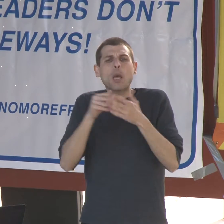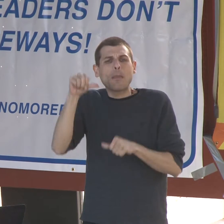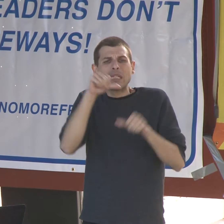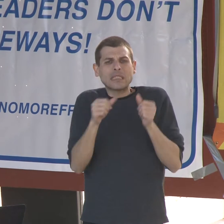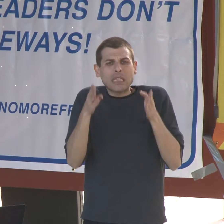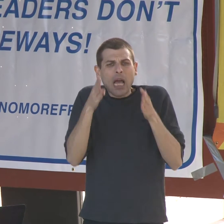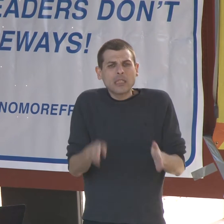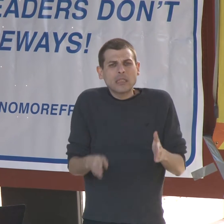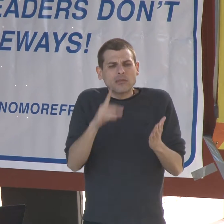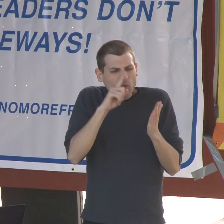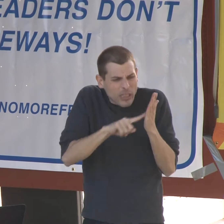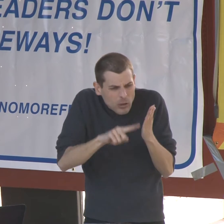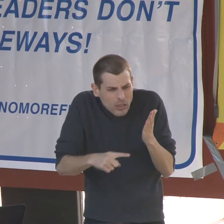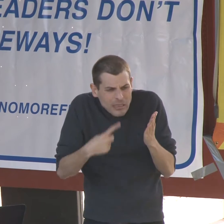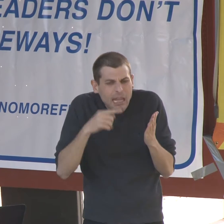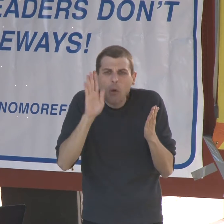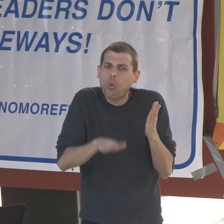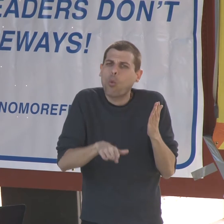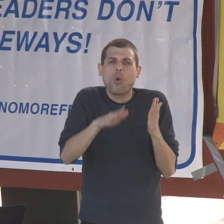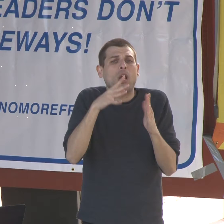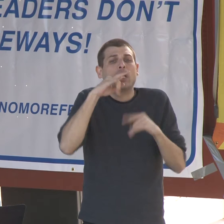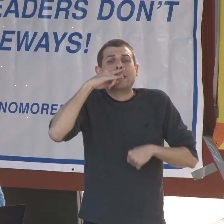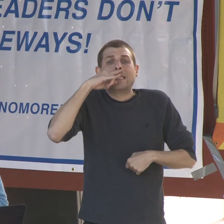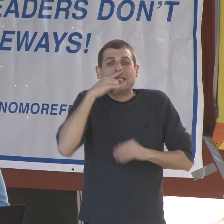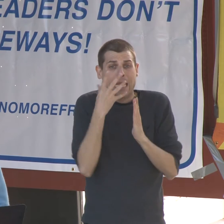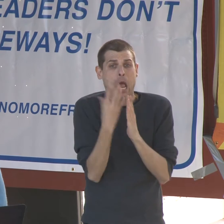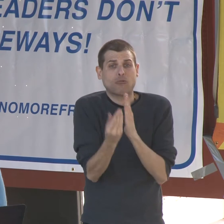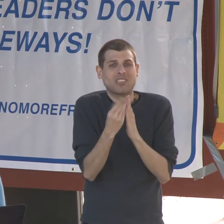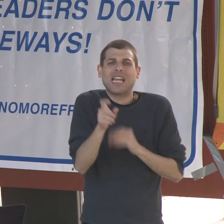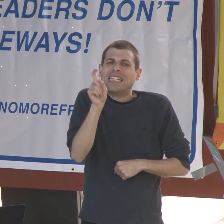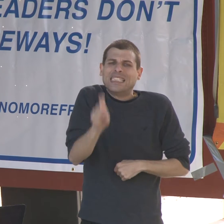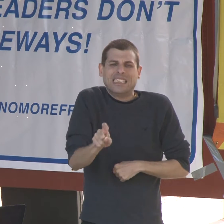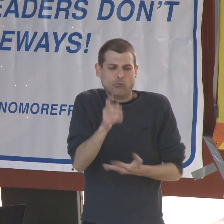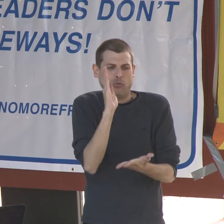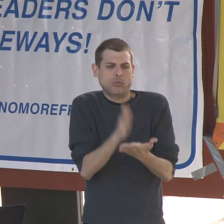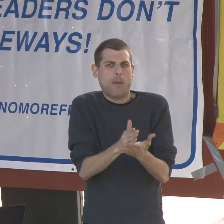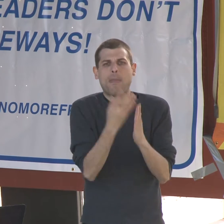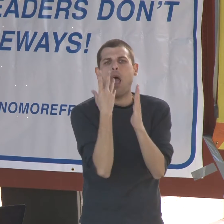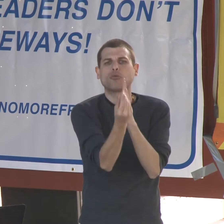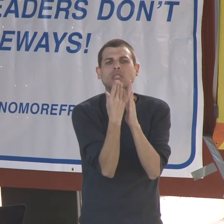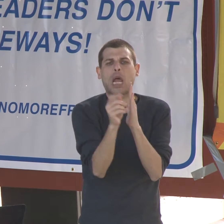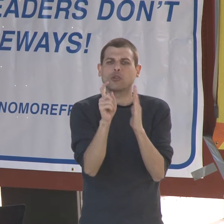high traffic periods, which is a lot of the time when it's I-5.